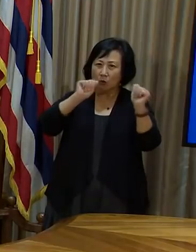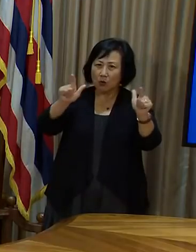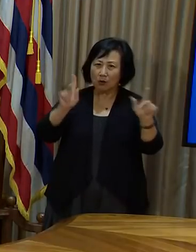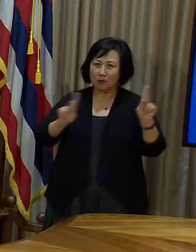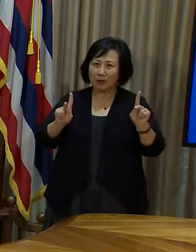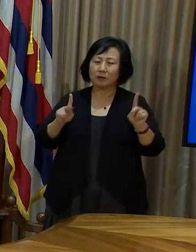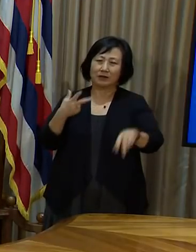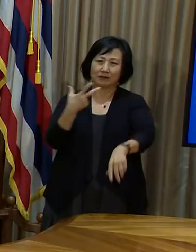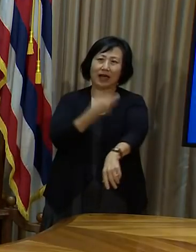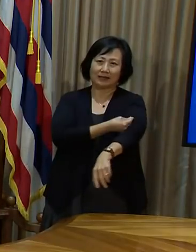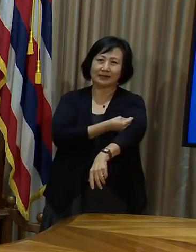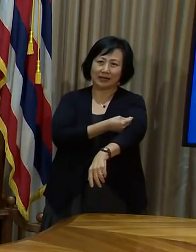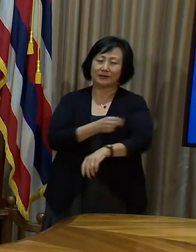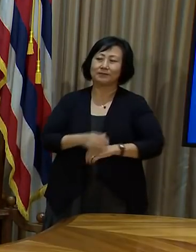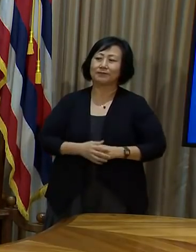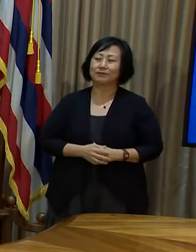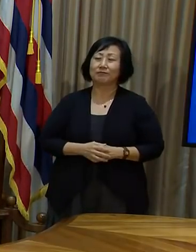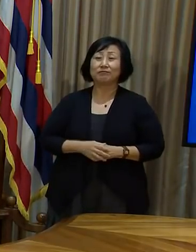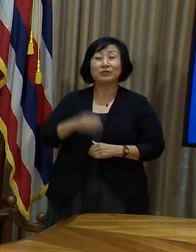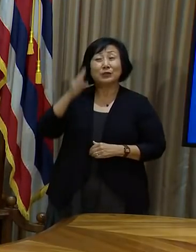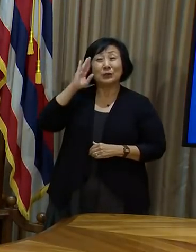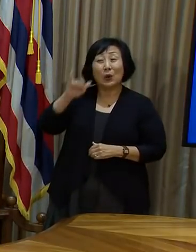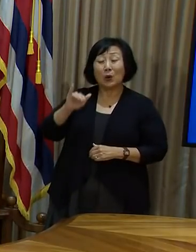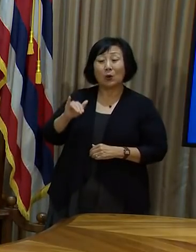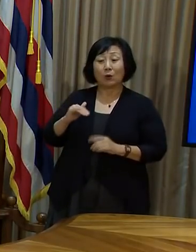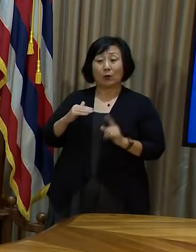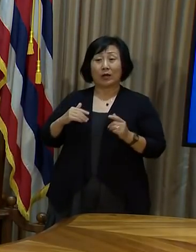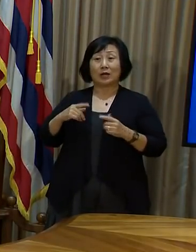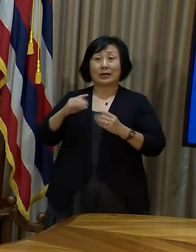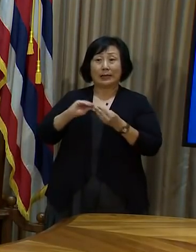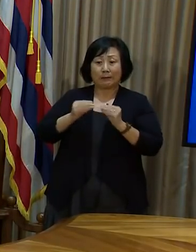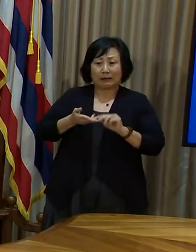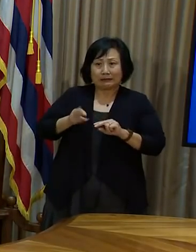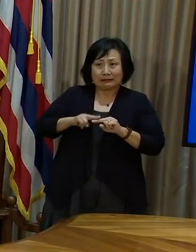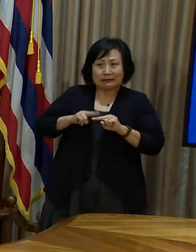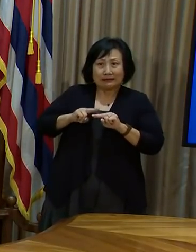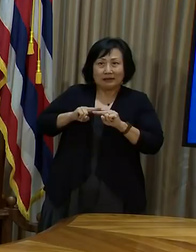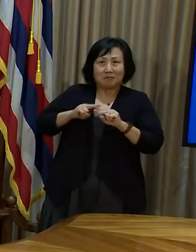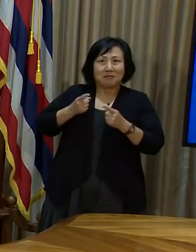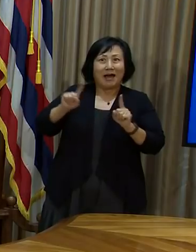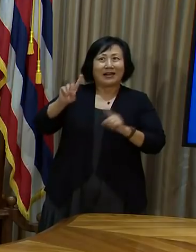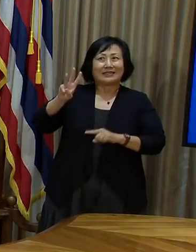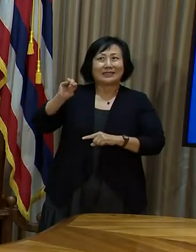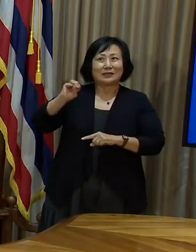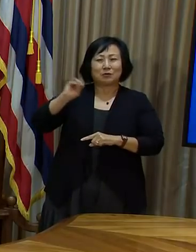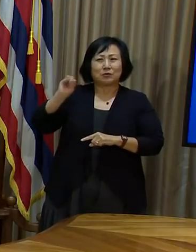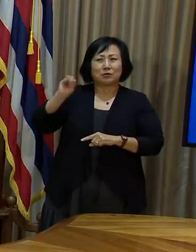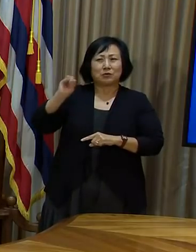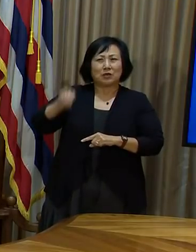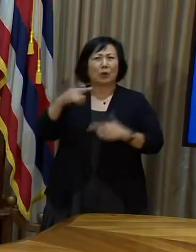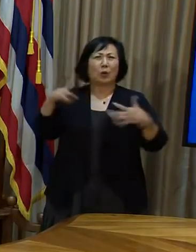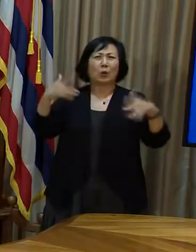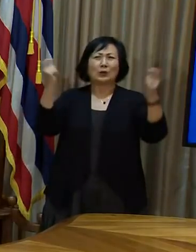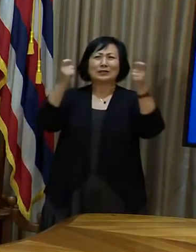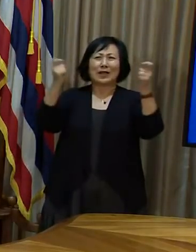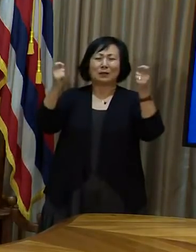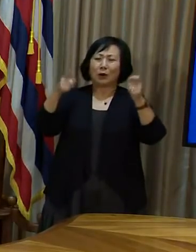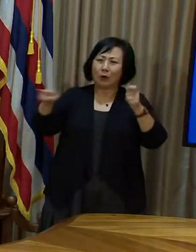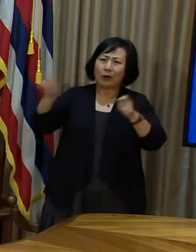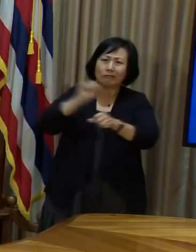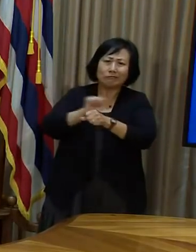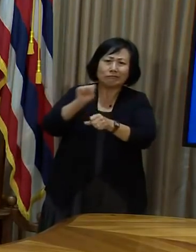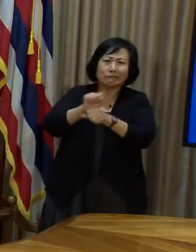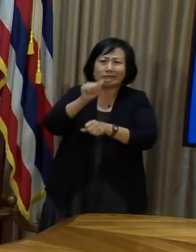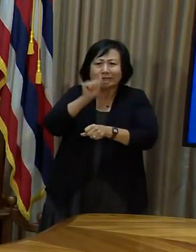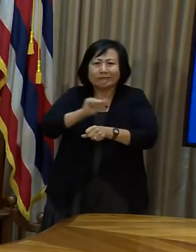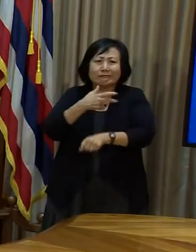everyone to get vaccinated. You know, this milestone is truly something to celebrate. I think we all have been working hard.